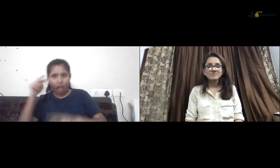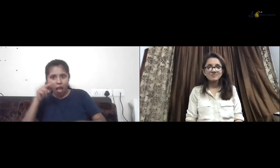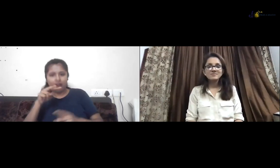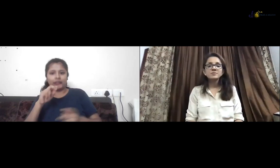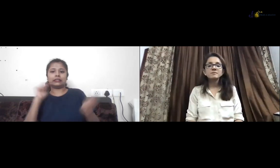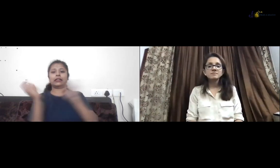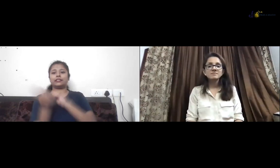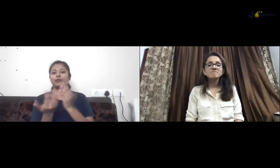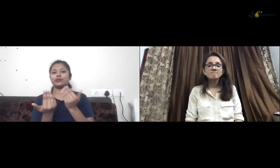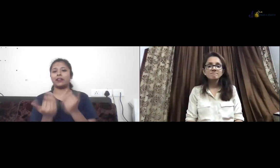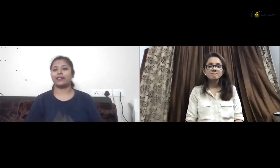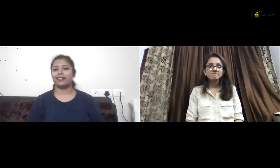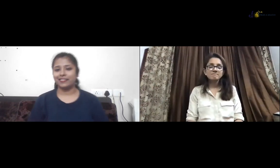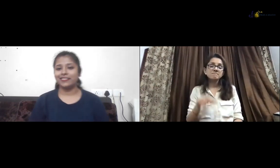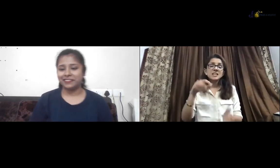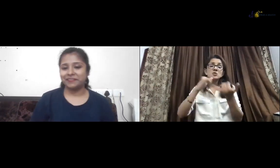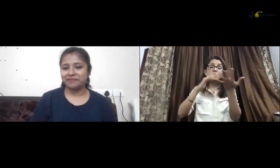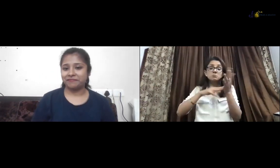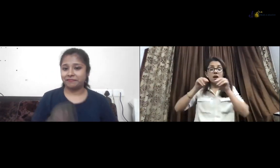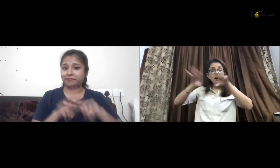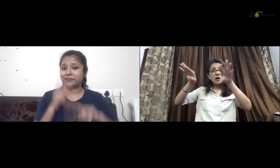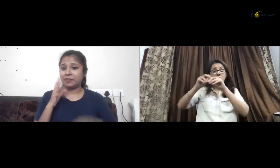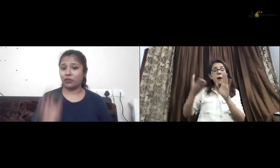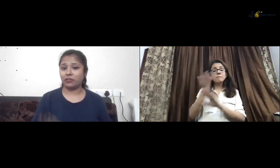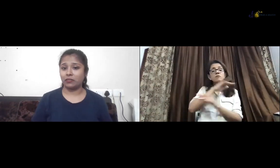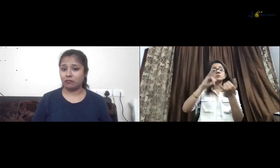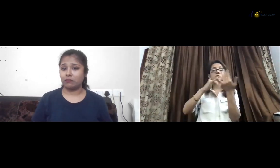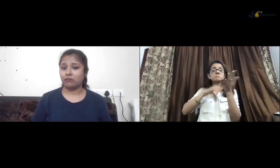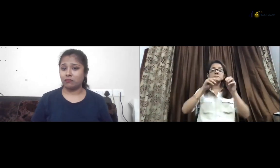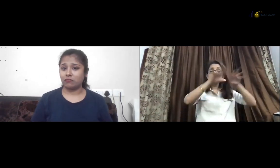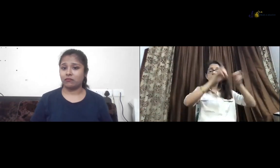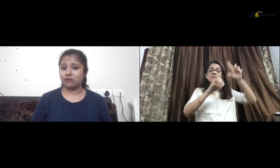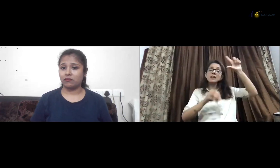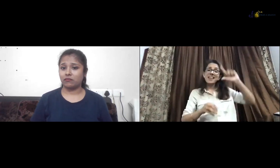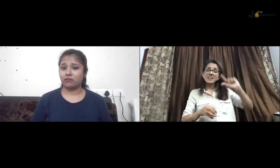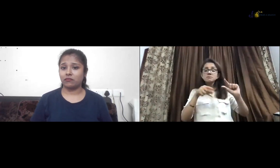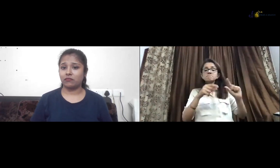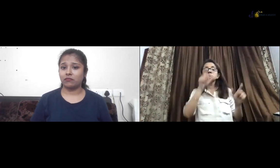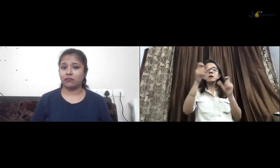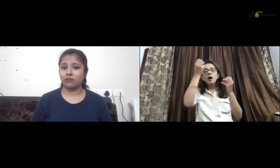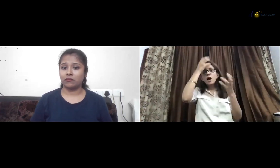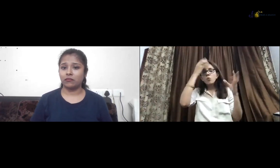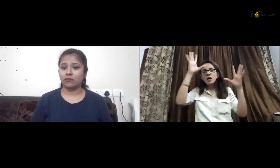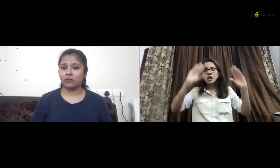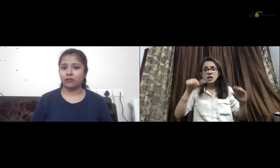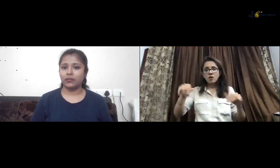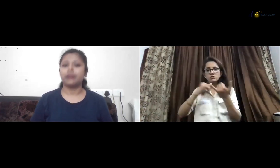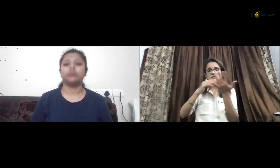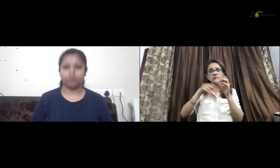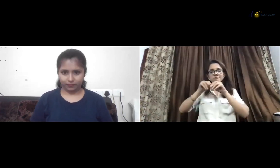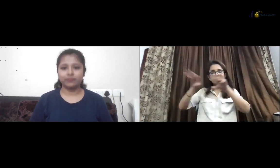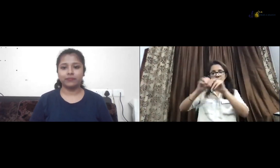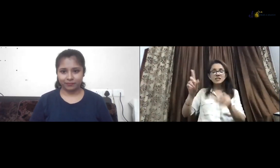sufferings. Yes. Yes, right. That's the point we have to change. That's the view we have to change. So on social media,